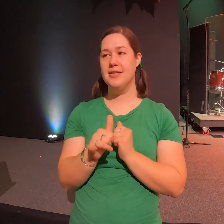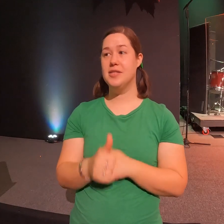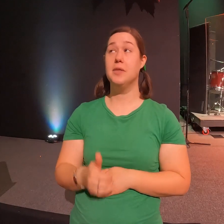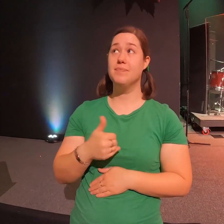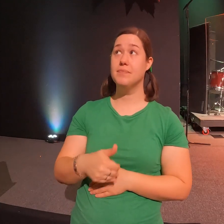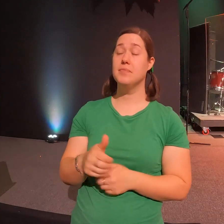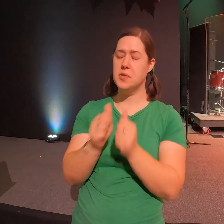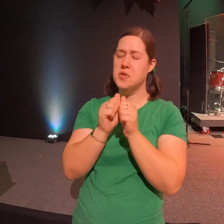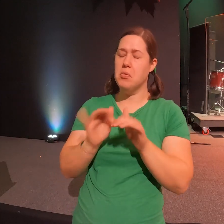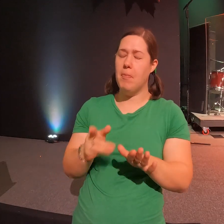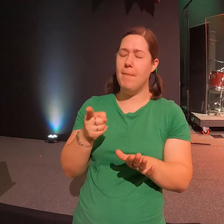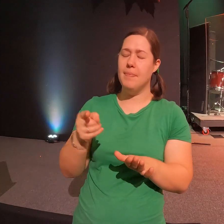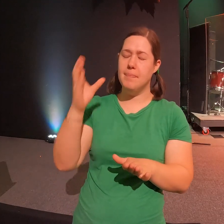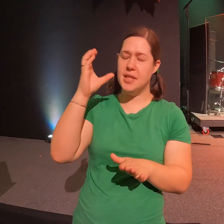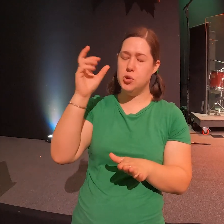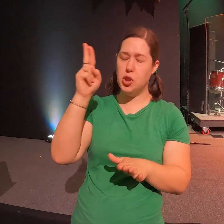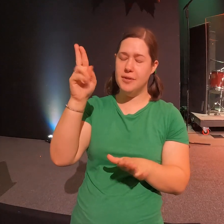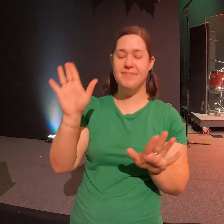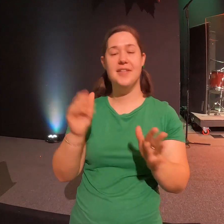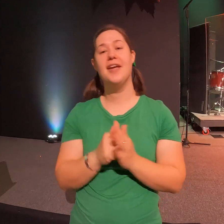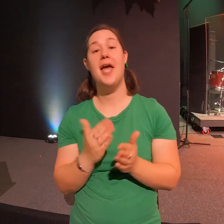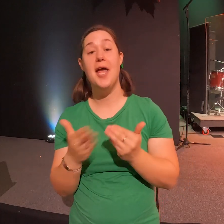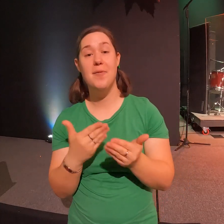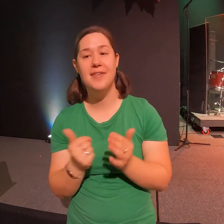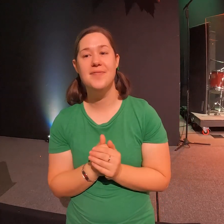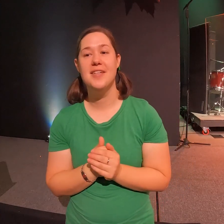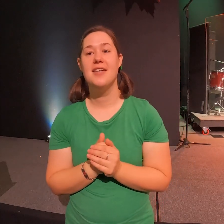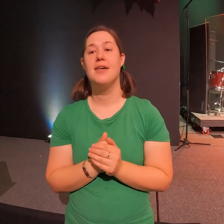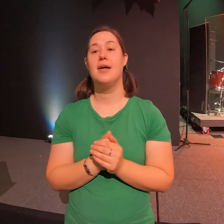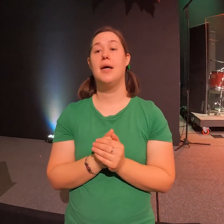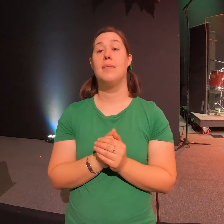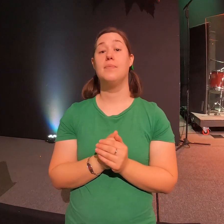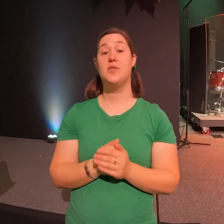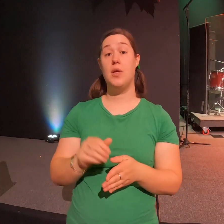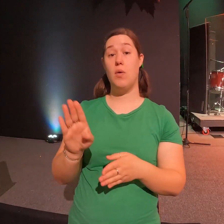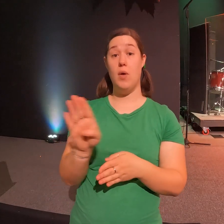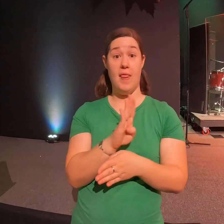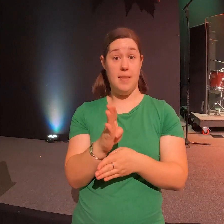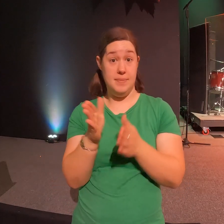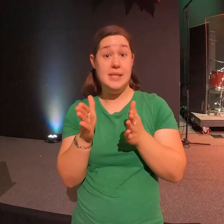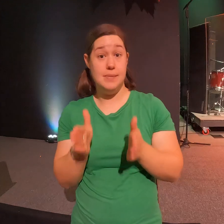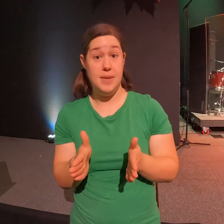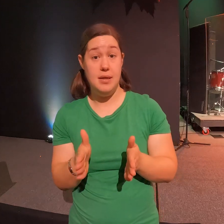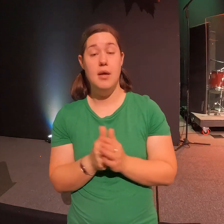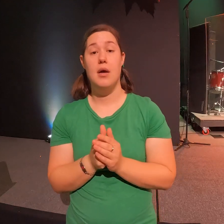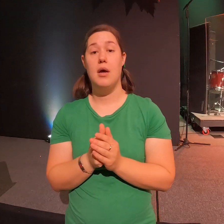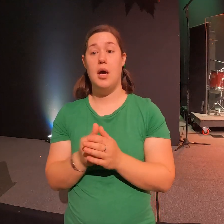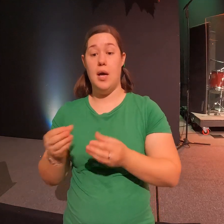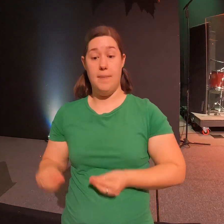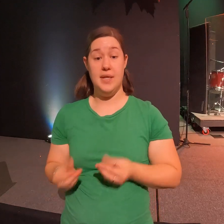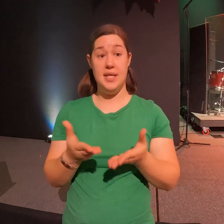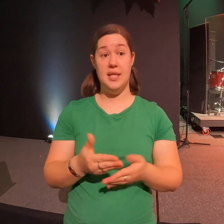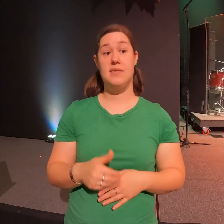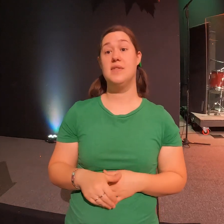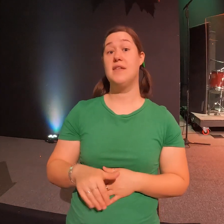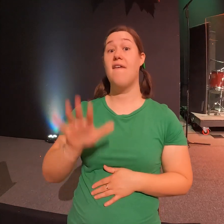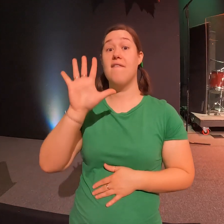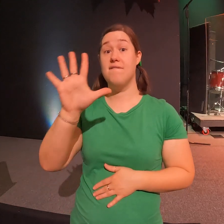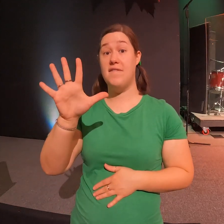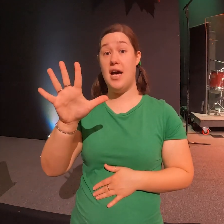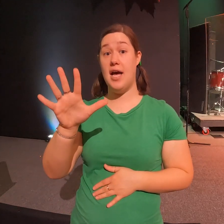But in this story, the gentleman gives a bag of silver, five bags actually, to one. He gives five bags of